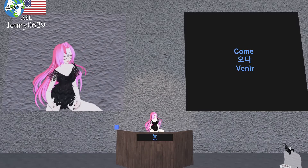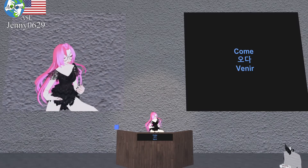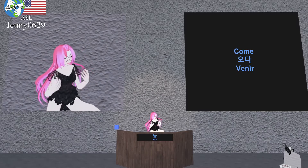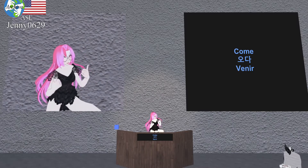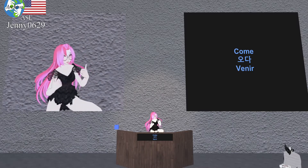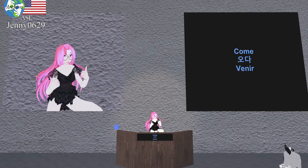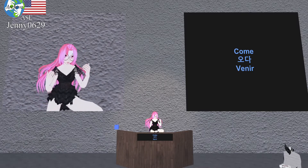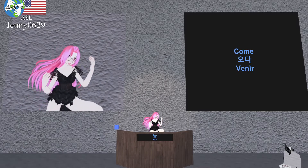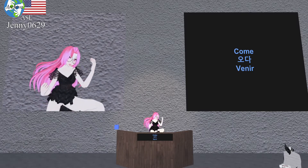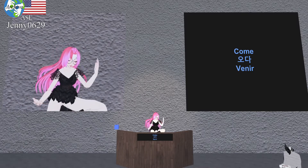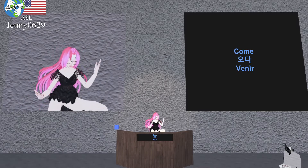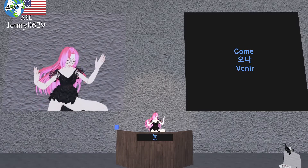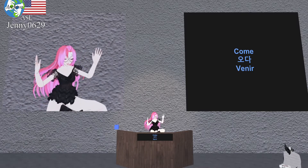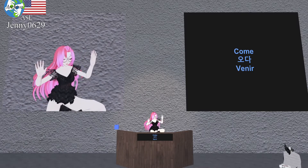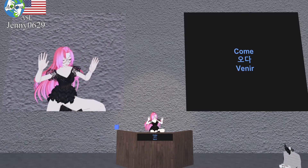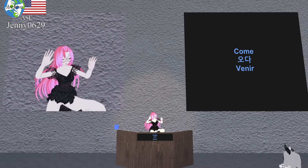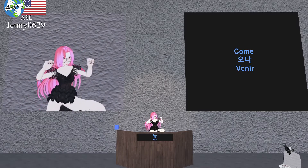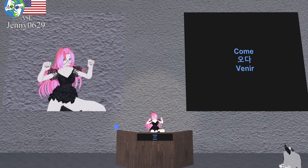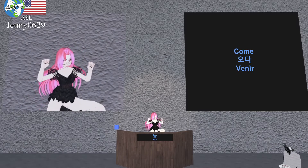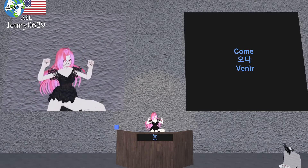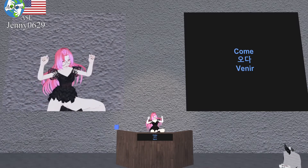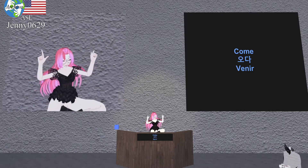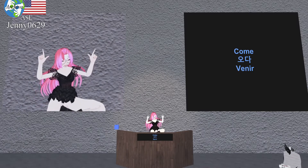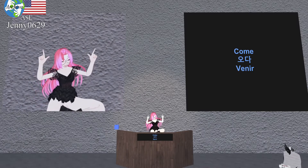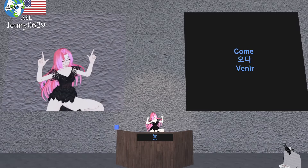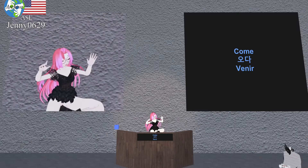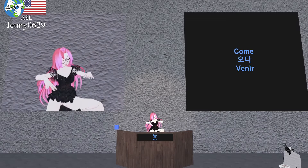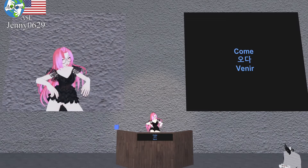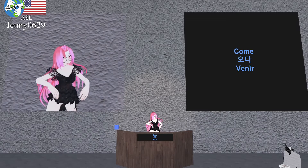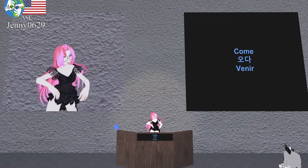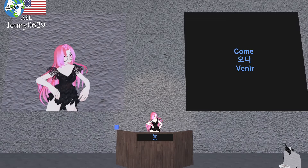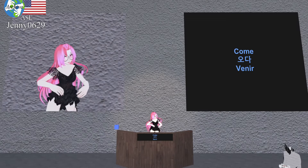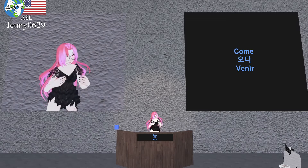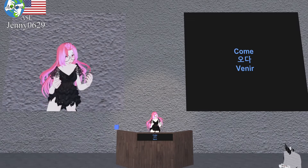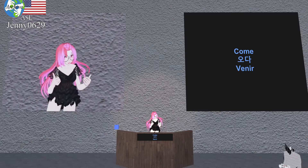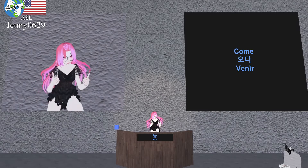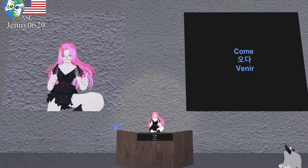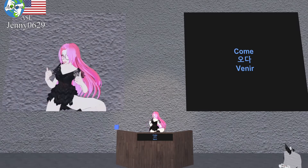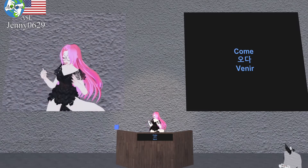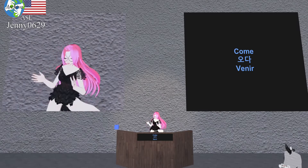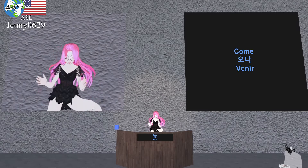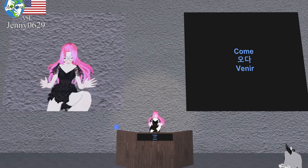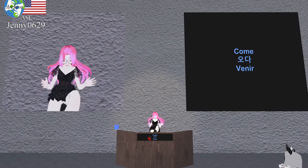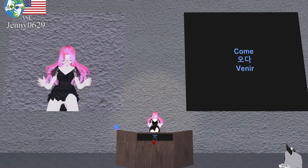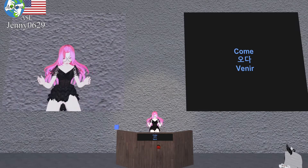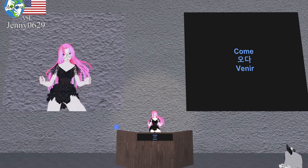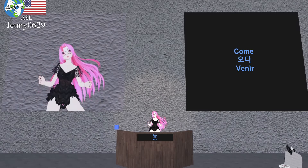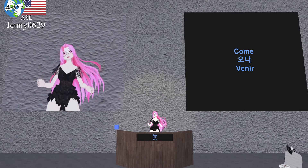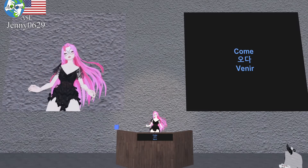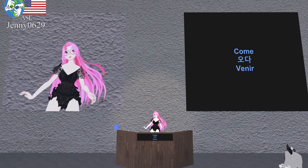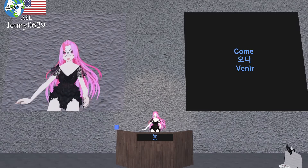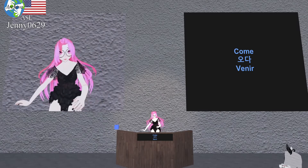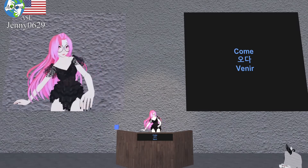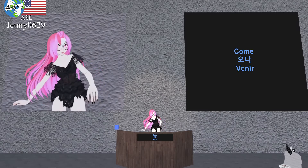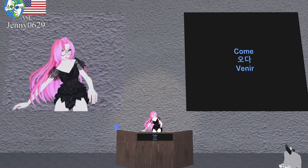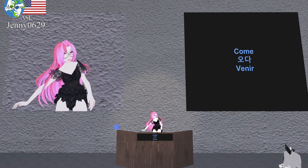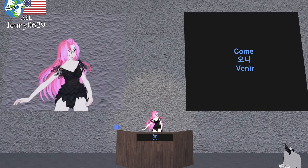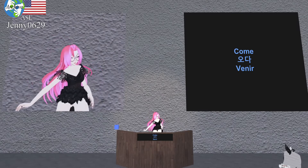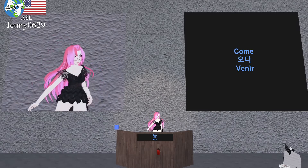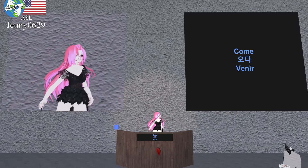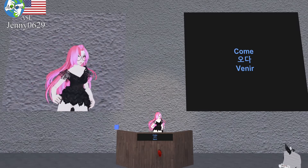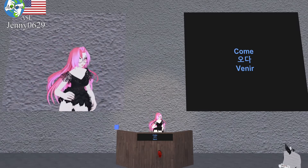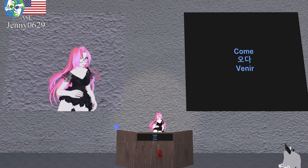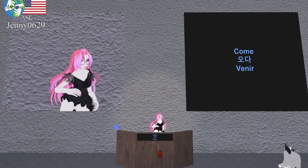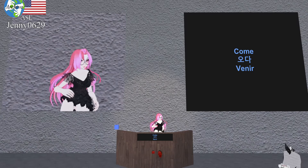time. Does that make sense? I know it's kind of a big thing to tackle, but yeah, that's pretty much the main gist. All